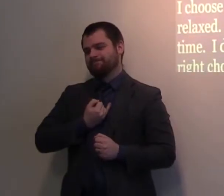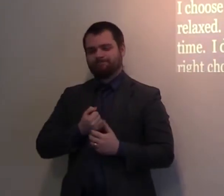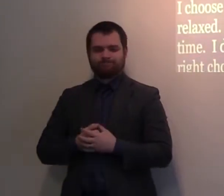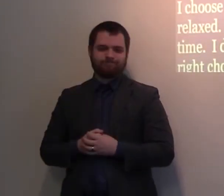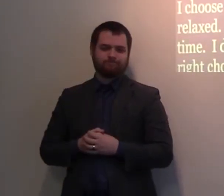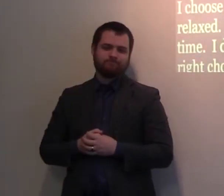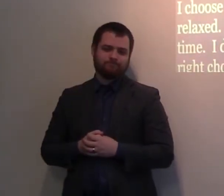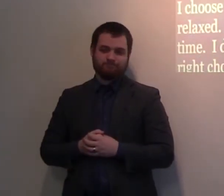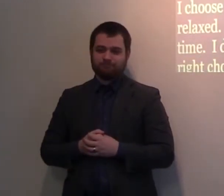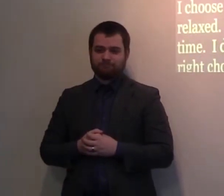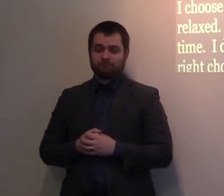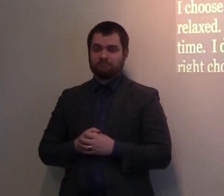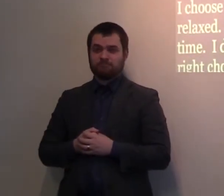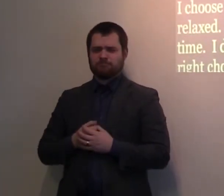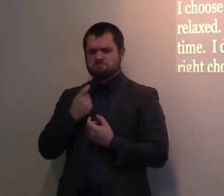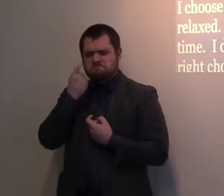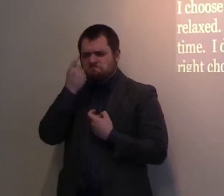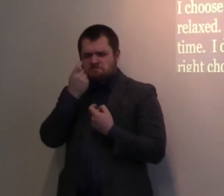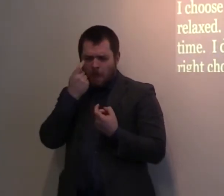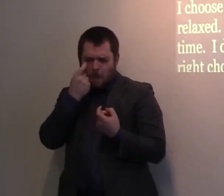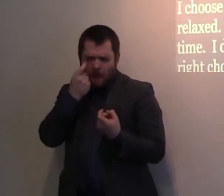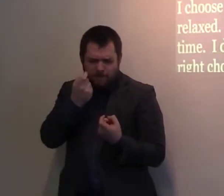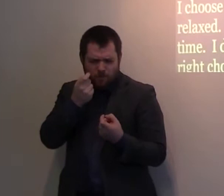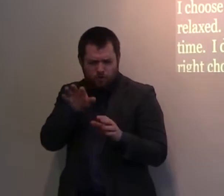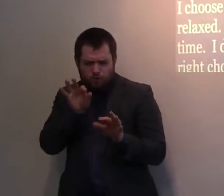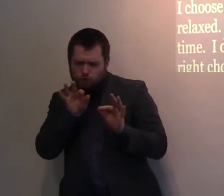I don't think carefully about what I choose to do every day.